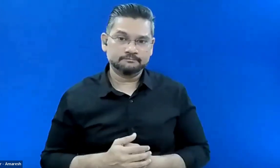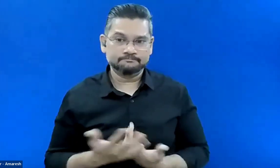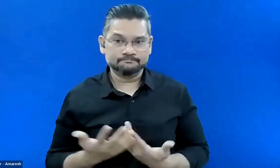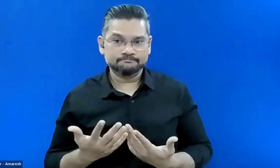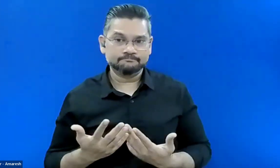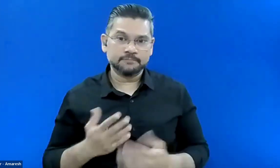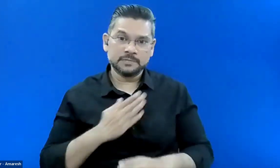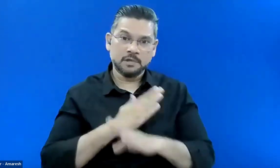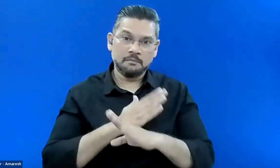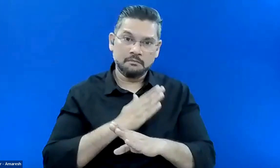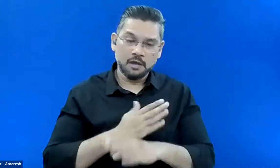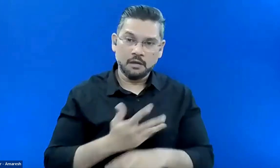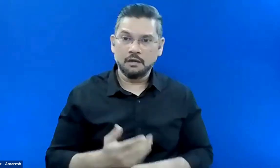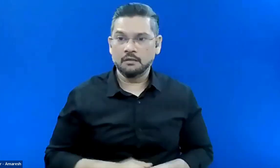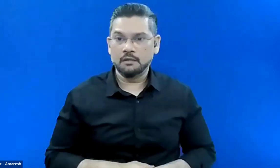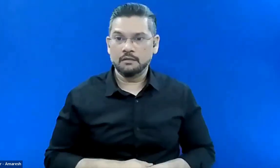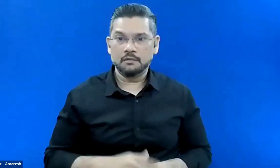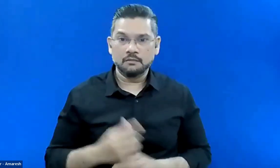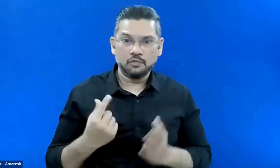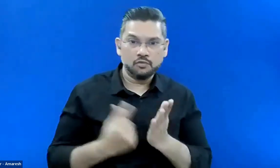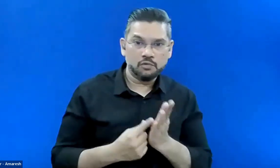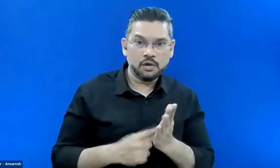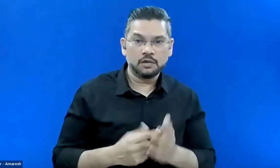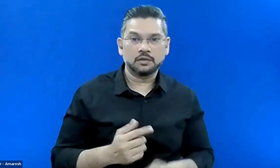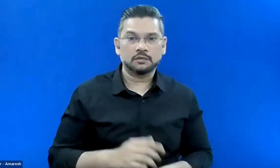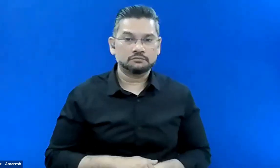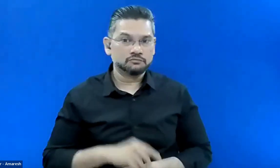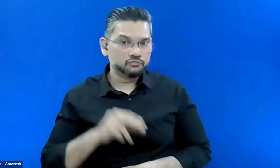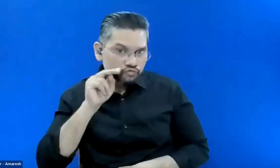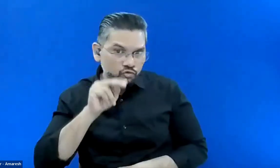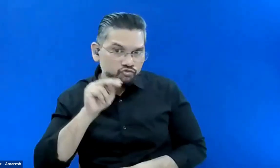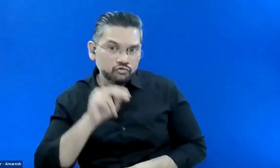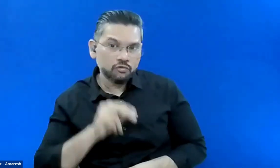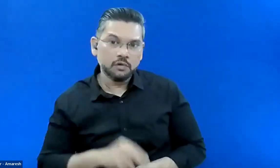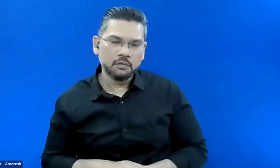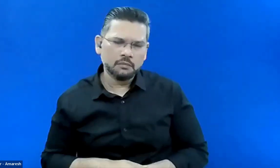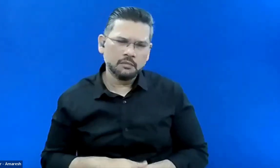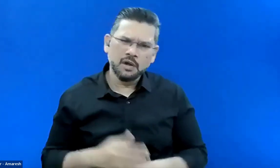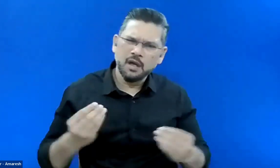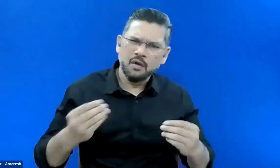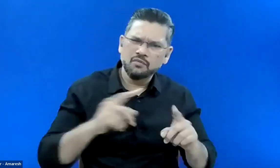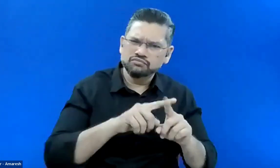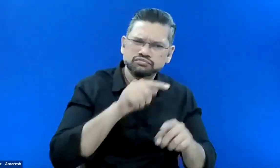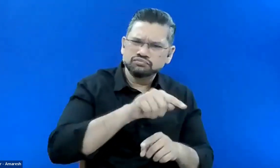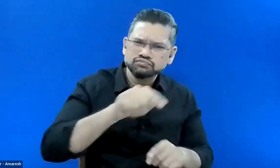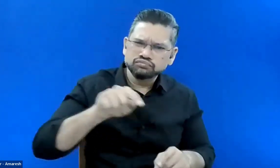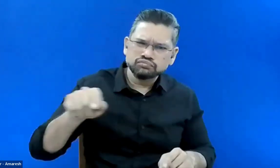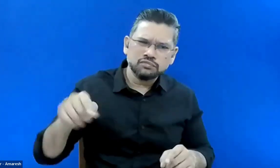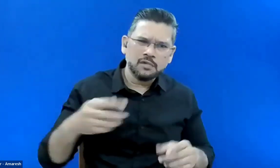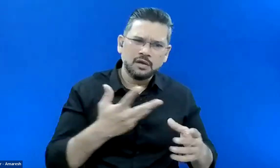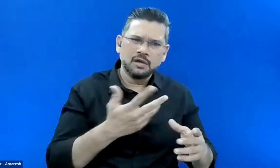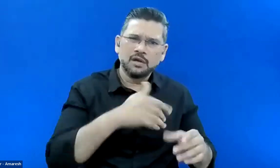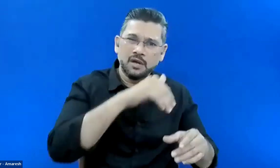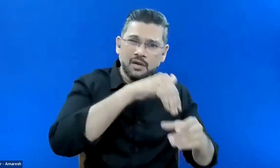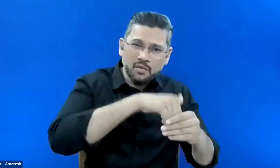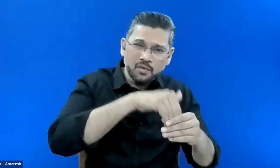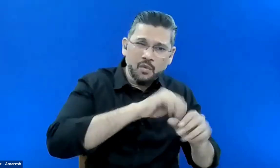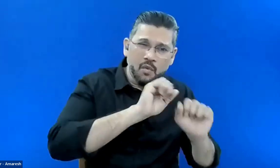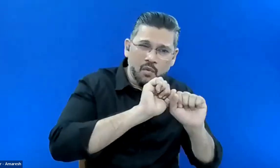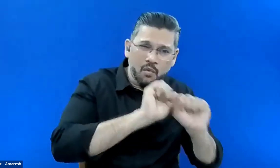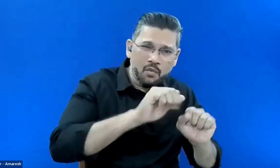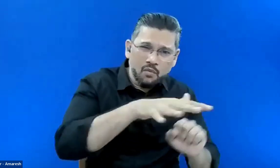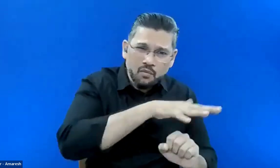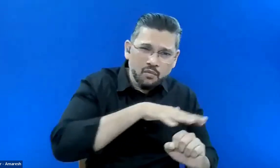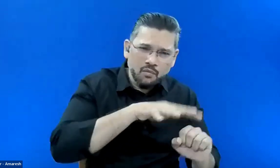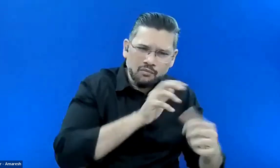for people in Uganda or Nigeria? How does it work? How do we put it into context so that we can be able to